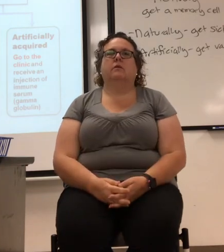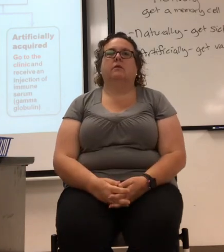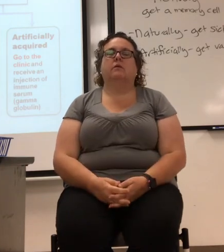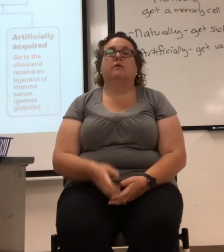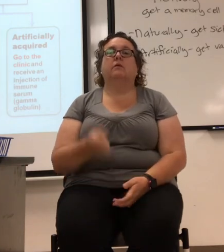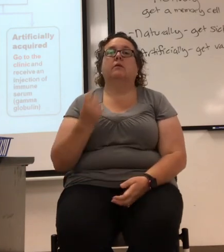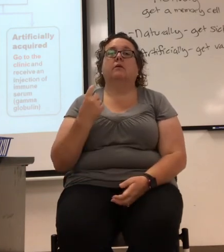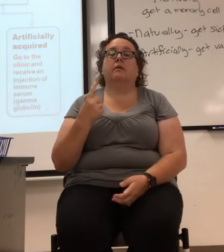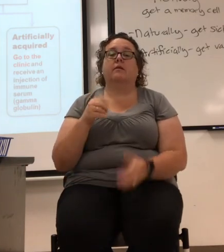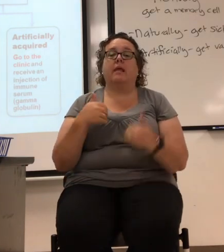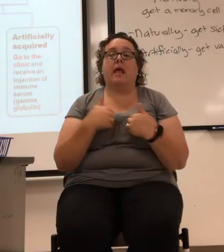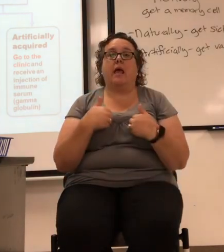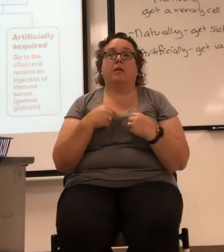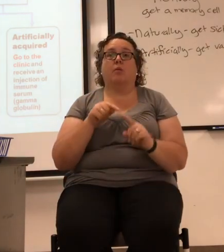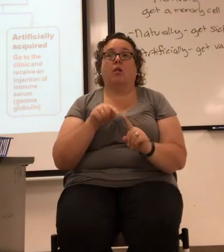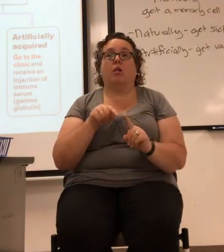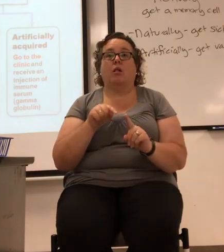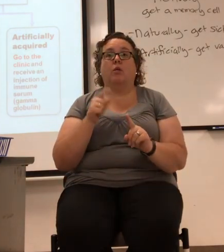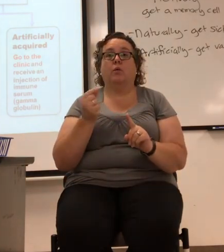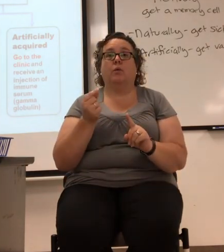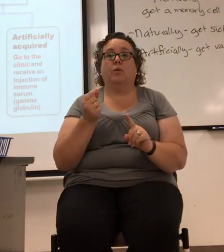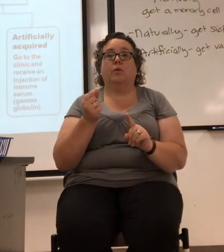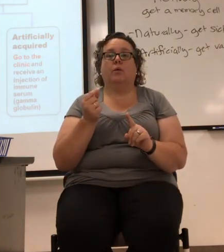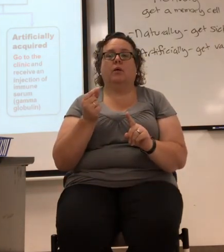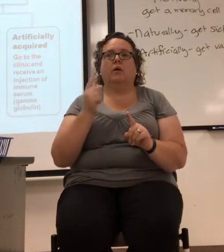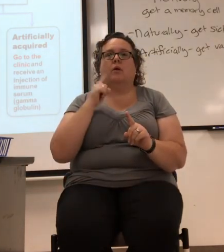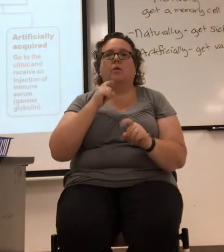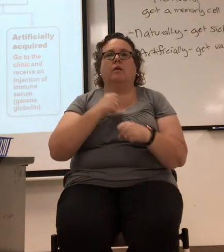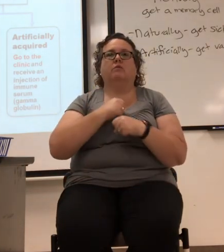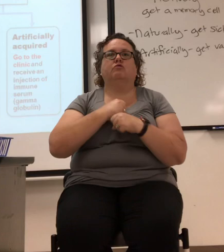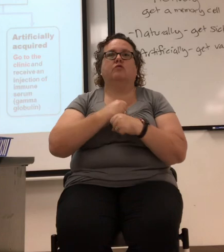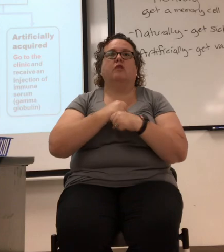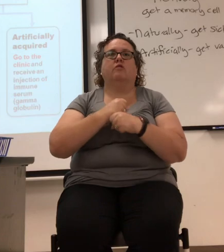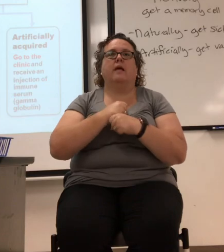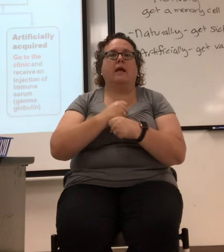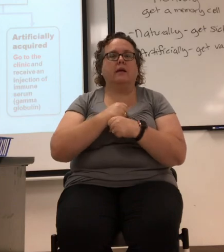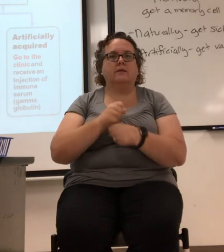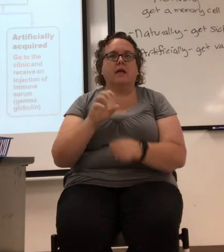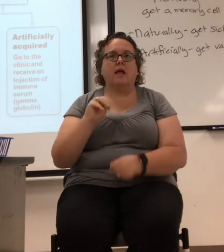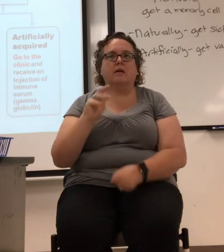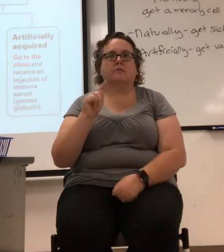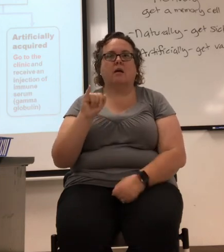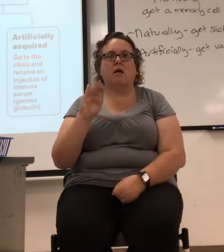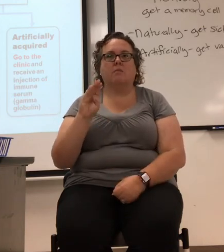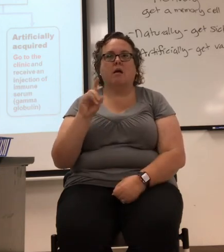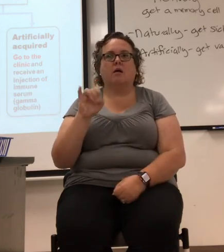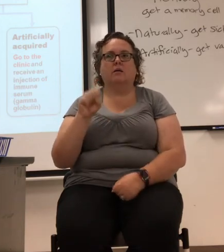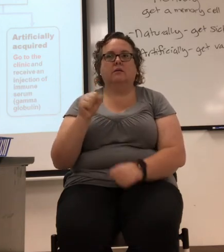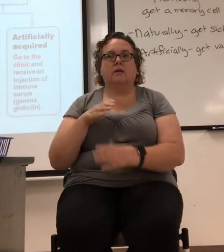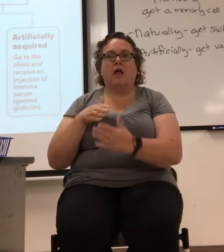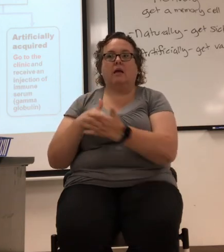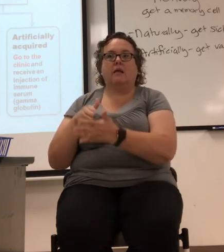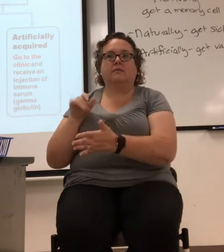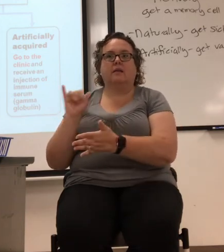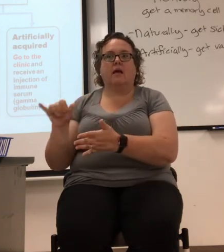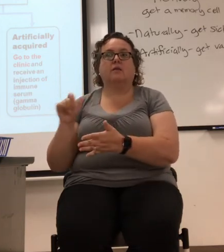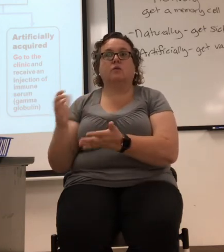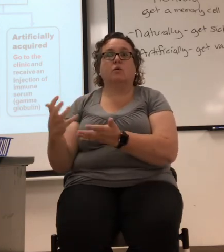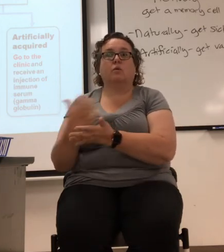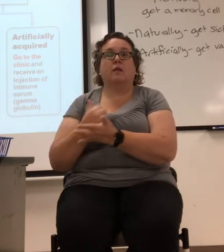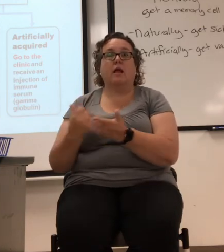And what the animal will do is they'll generate antibodies against it. So what you do is you just collect the